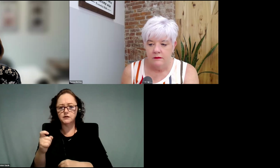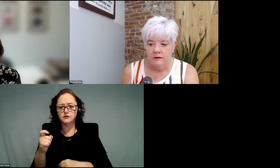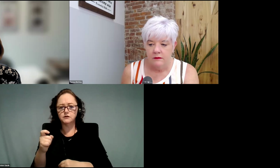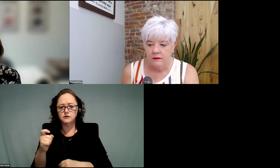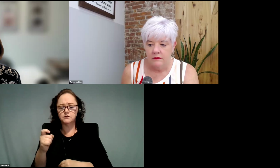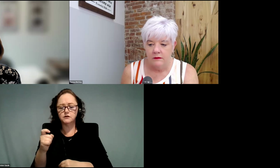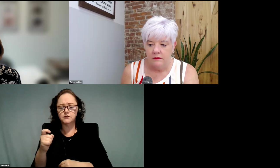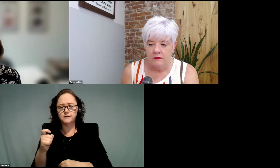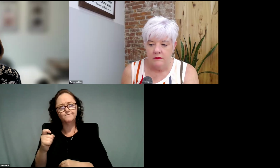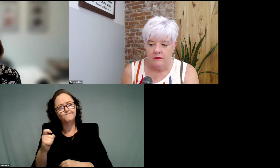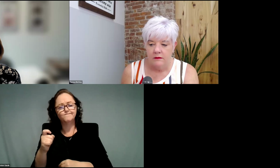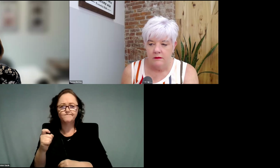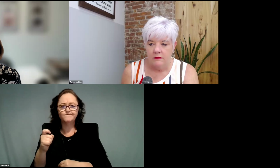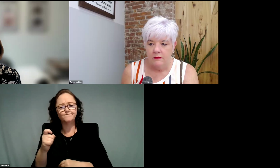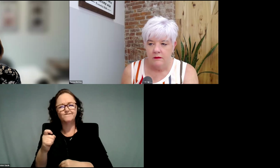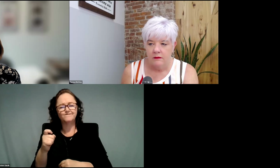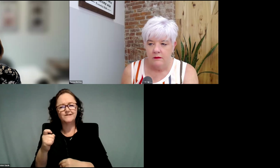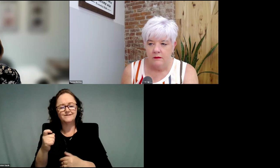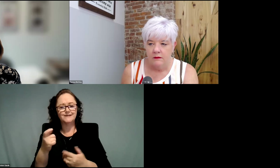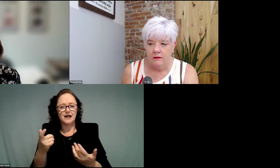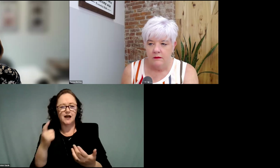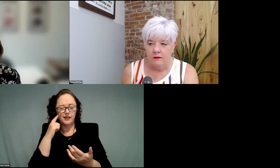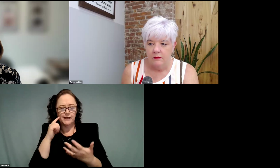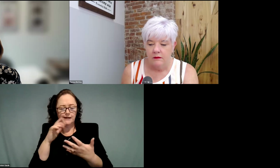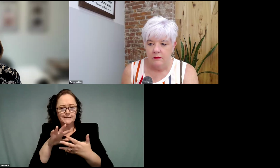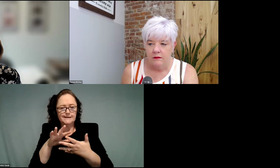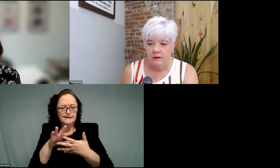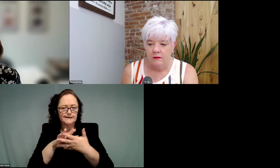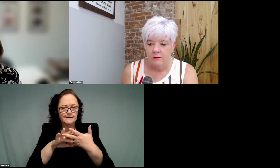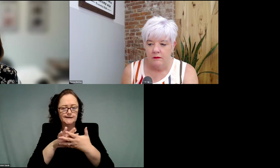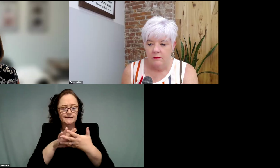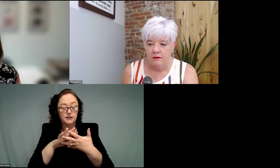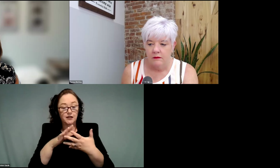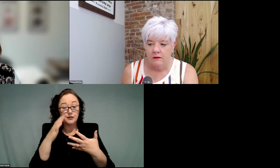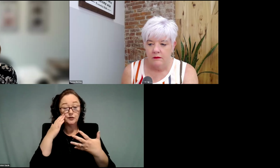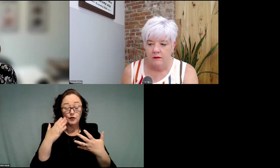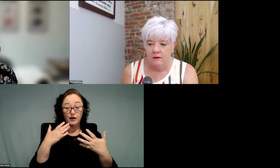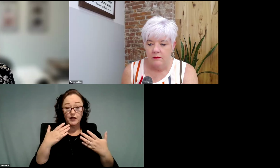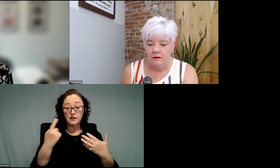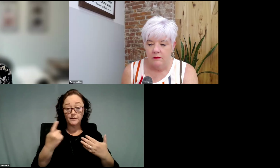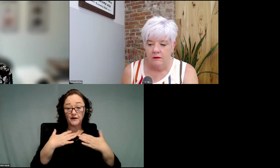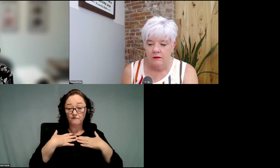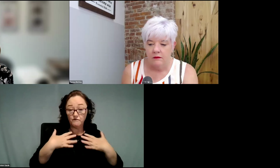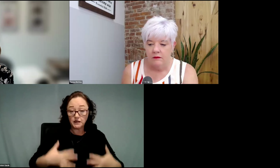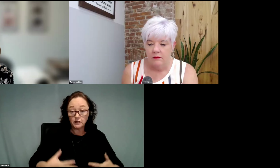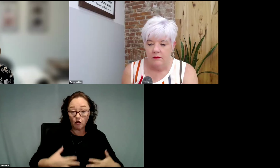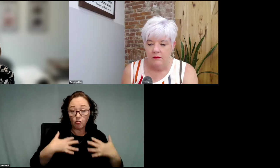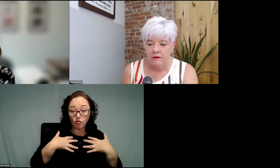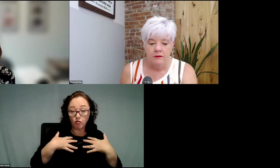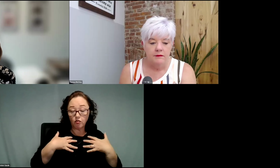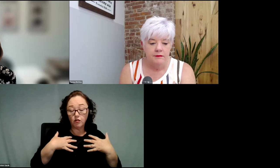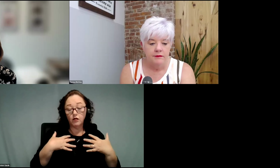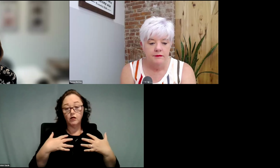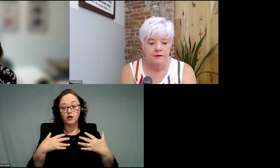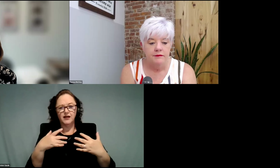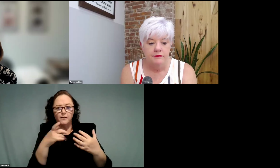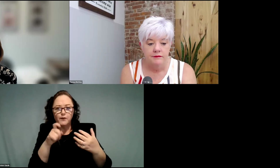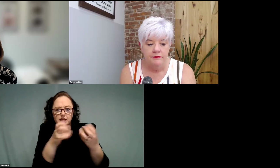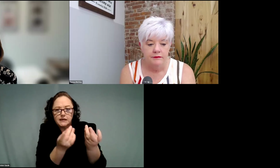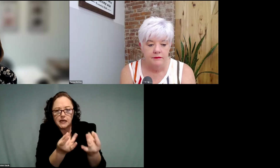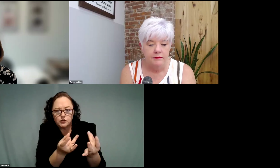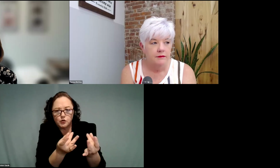would describe as maybe a gray area between when you were describing something physically being sold. What about a digital product?